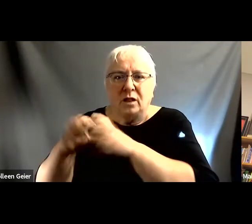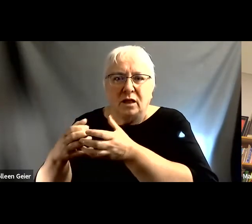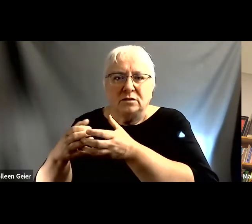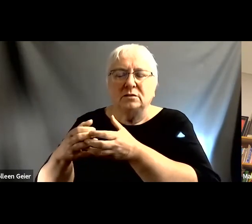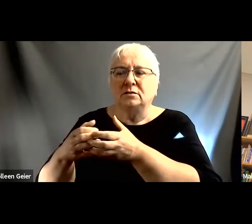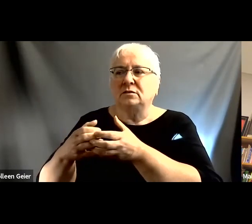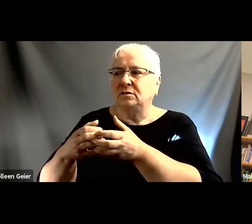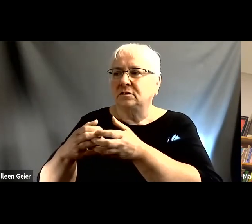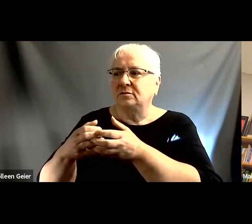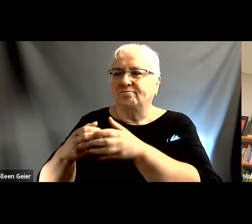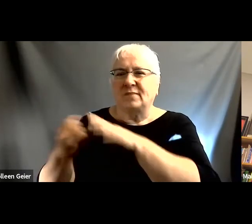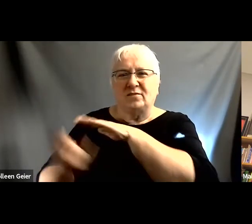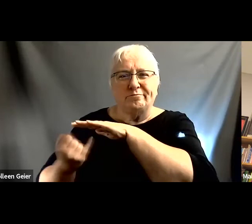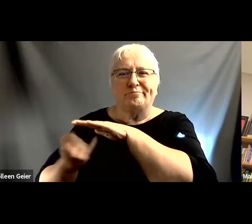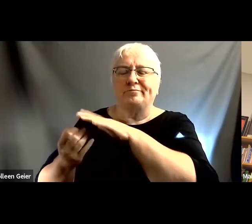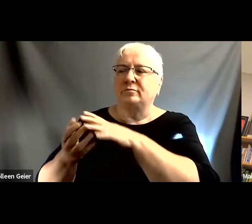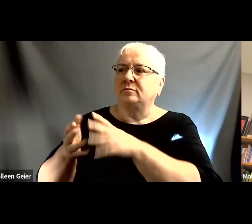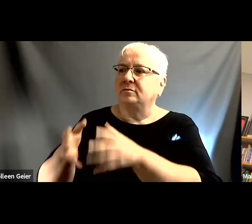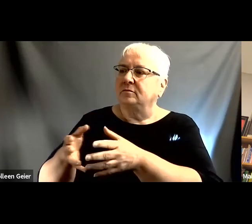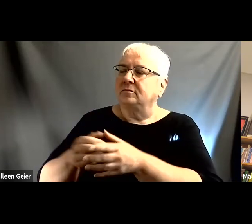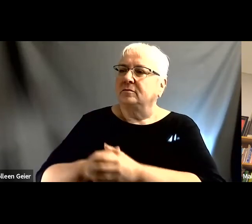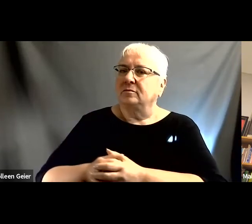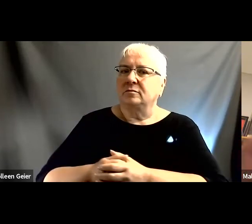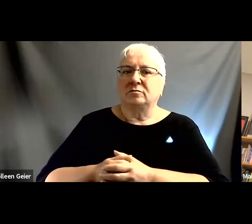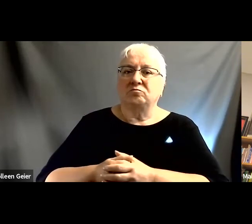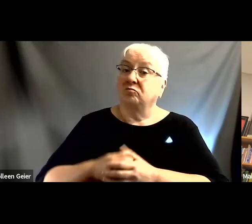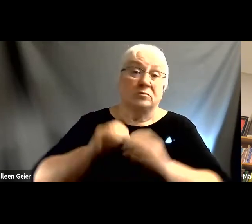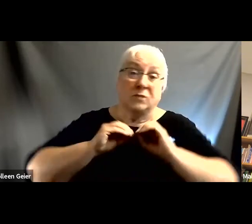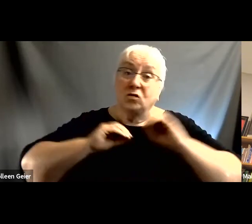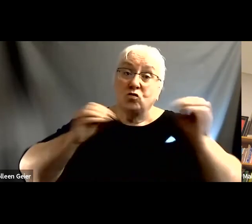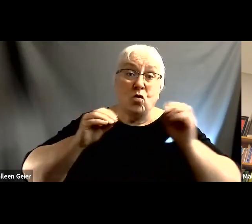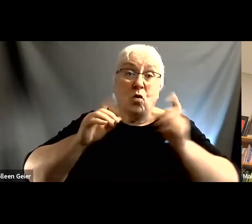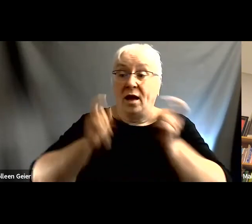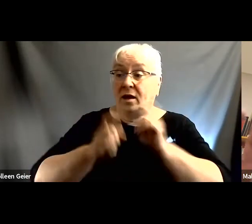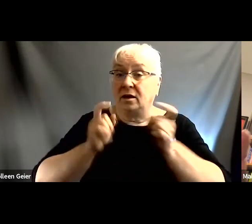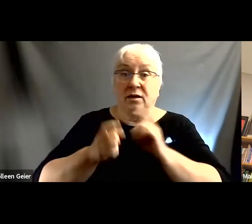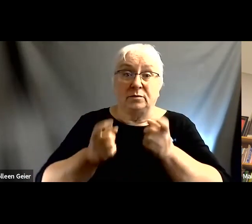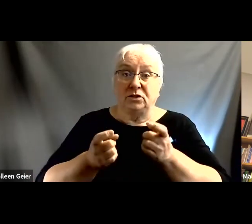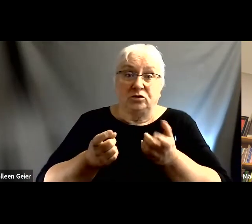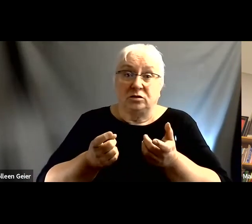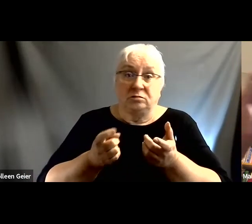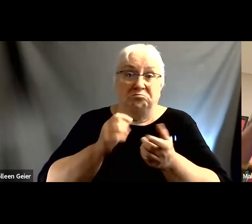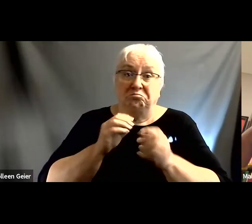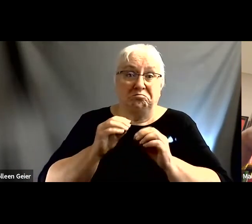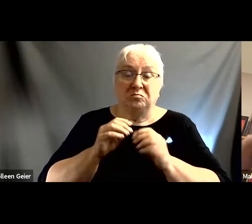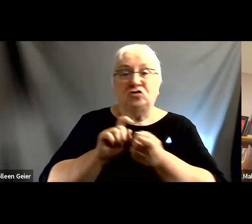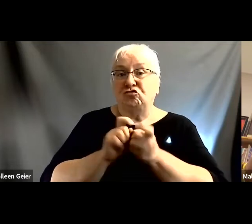there was sometimes there was no adaptation. This kind of integration was no adaptation.